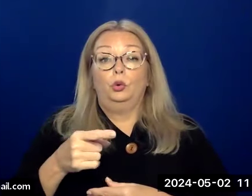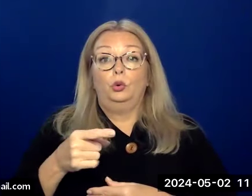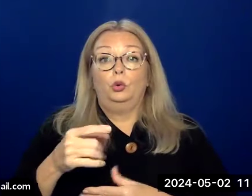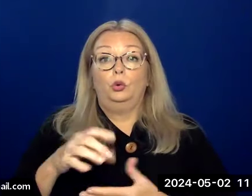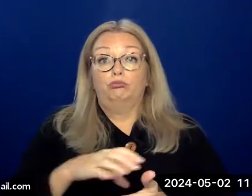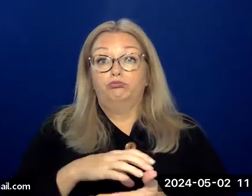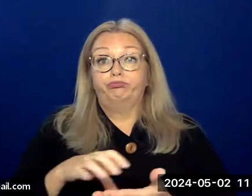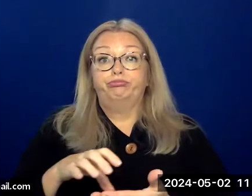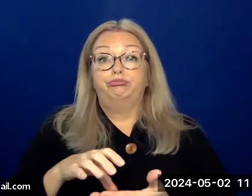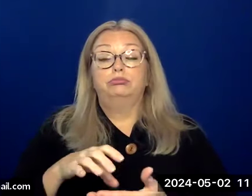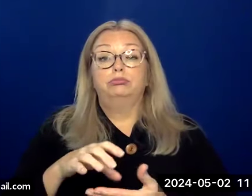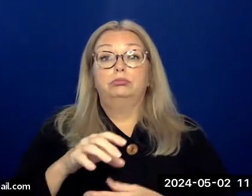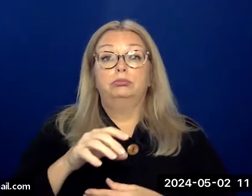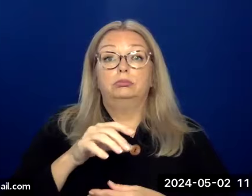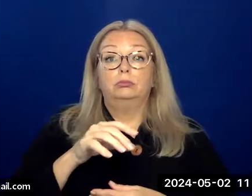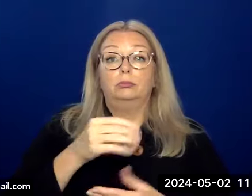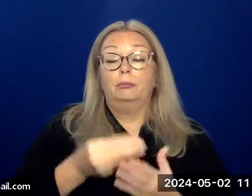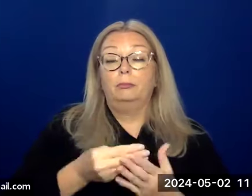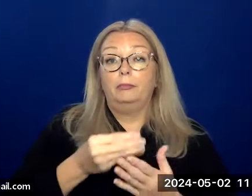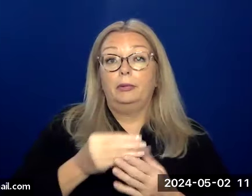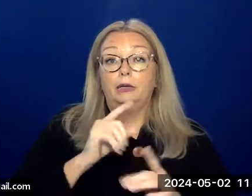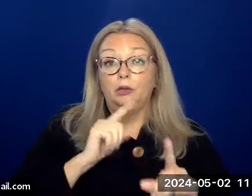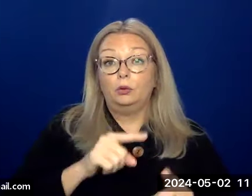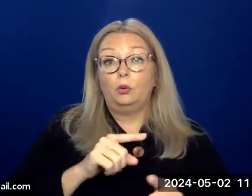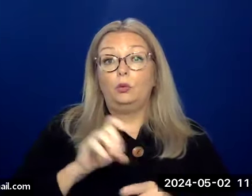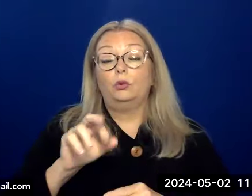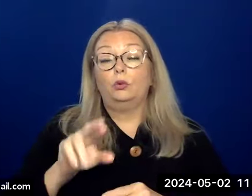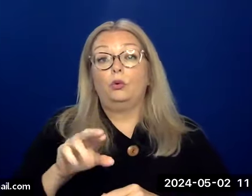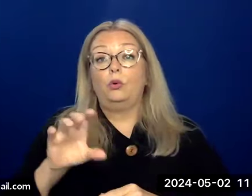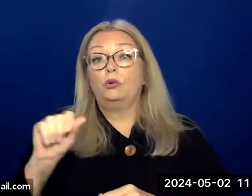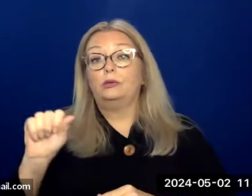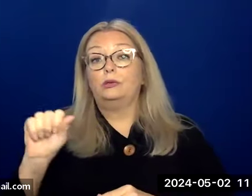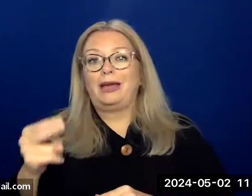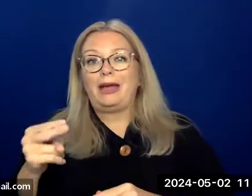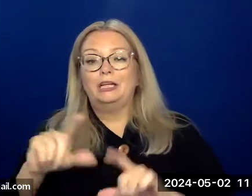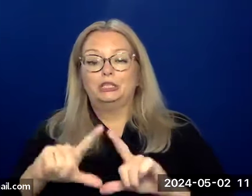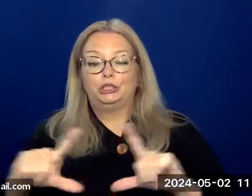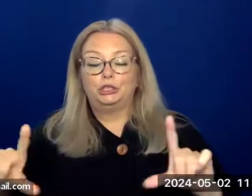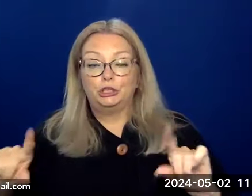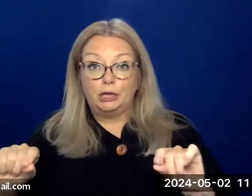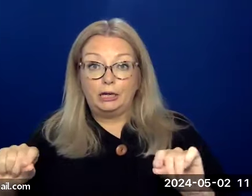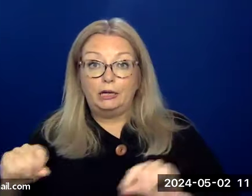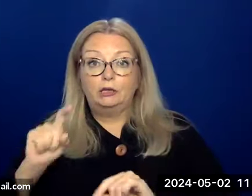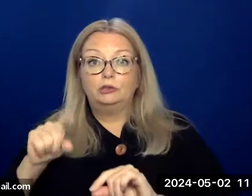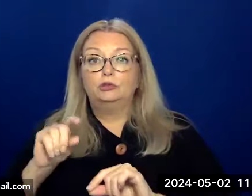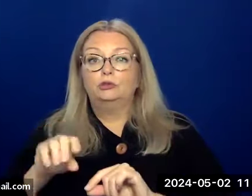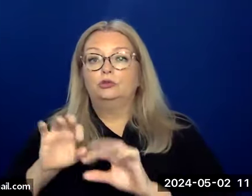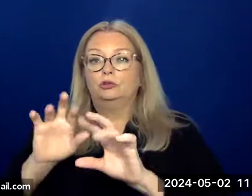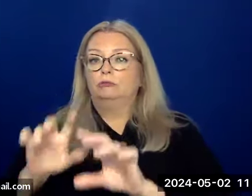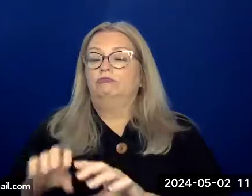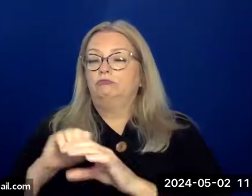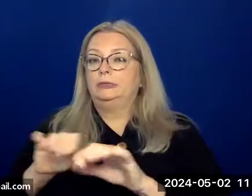be able to enter it into the system so that we can see when it has been received. Thank you.